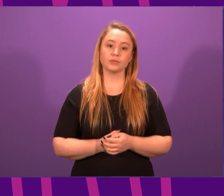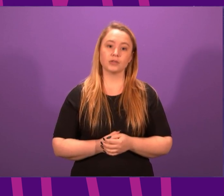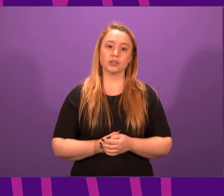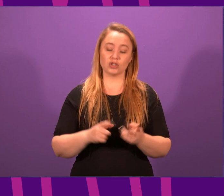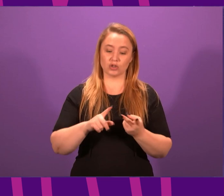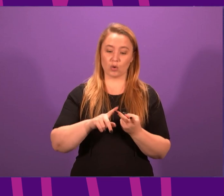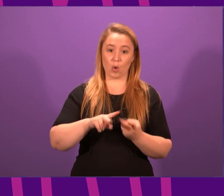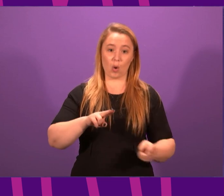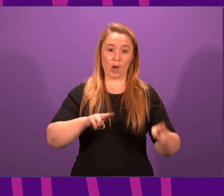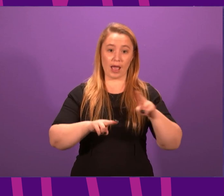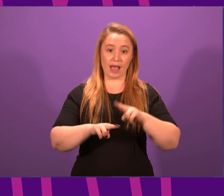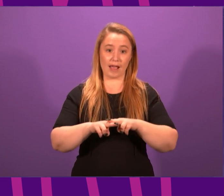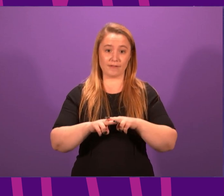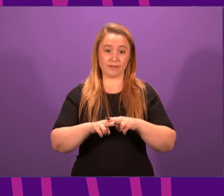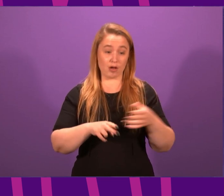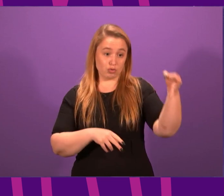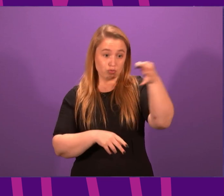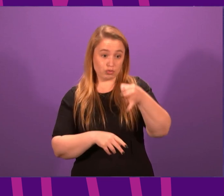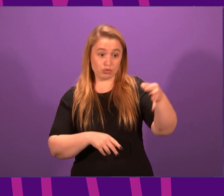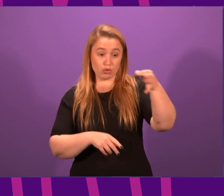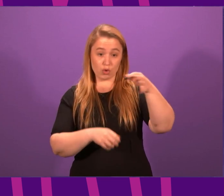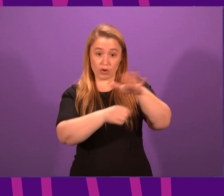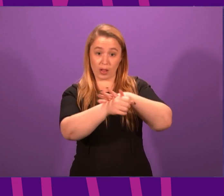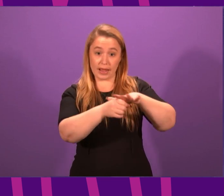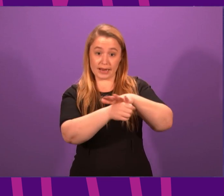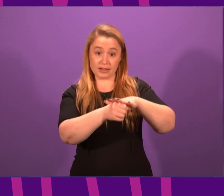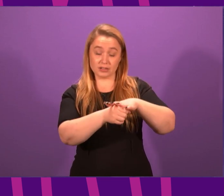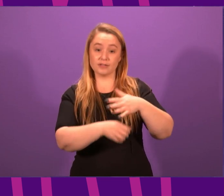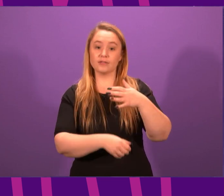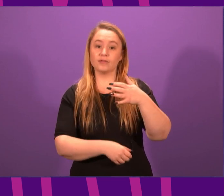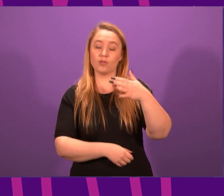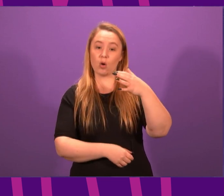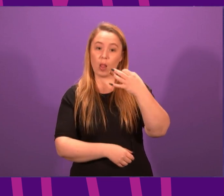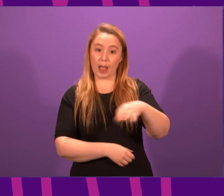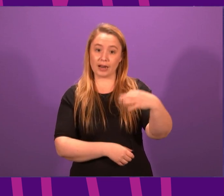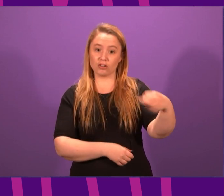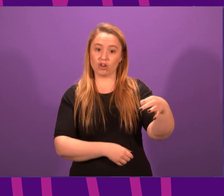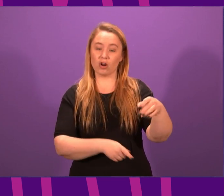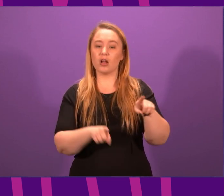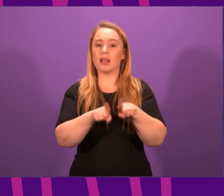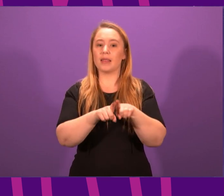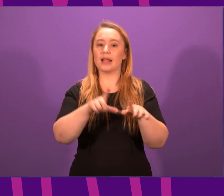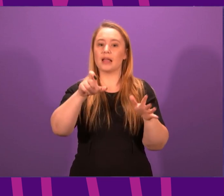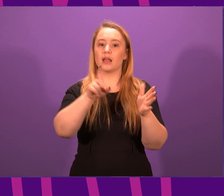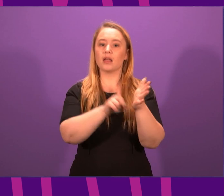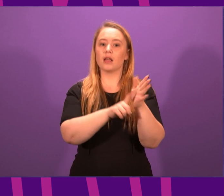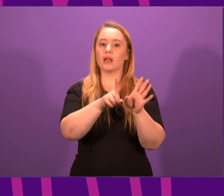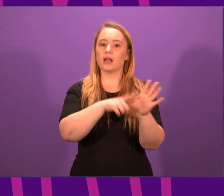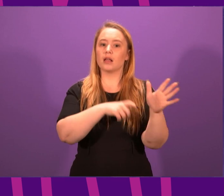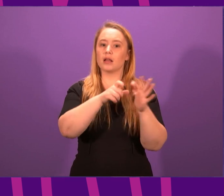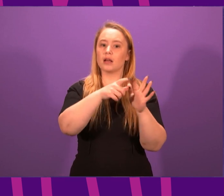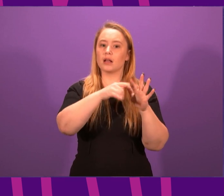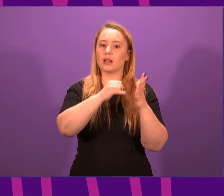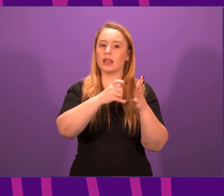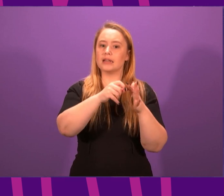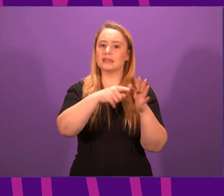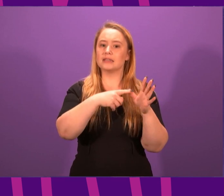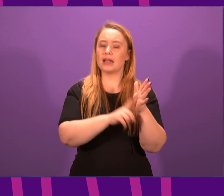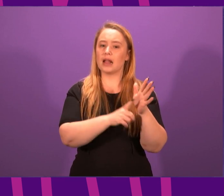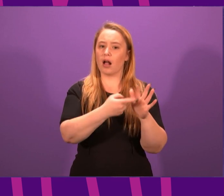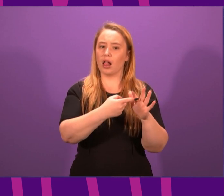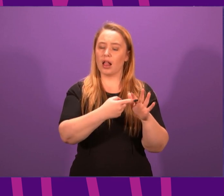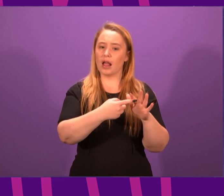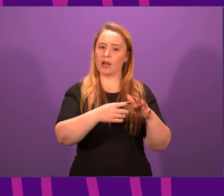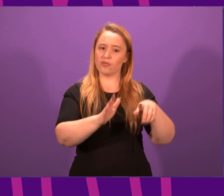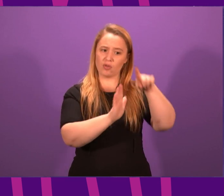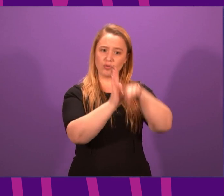apply restrictions in rural areas in Lanarkshire, such as Clydesdale, if the numbers there don't justify it?